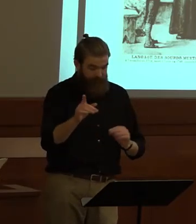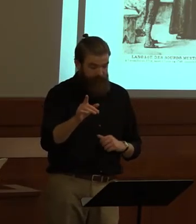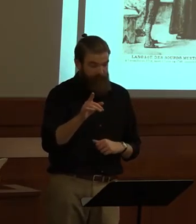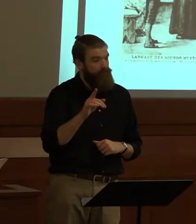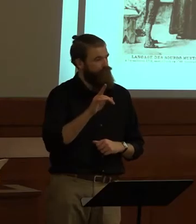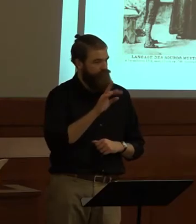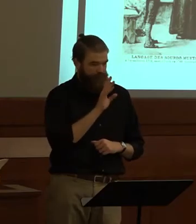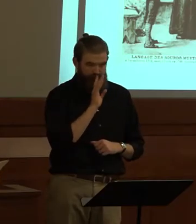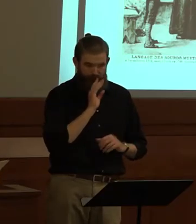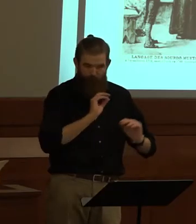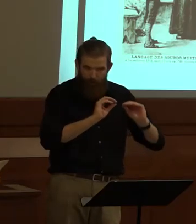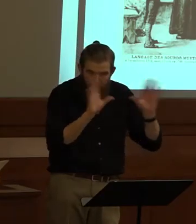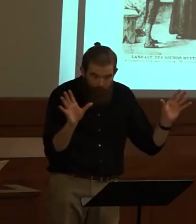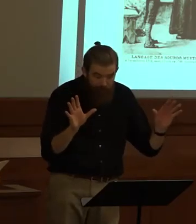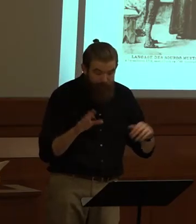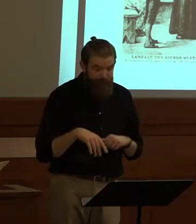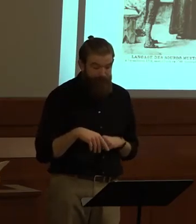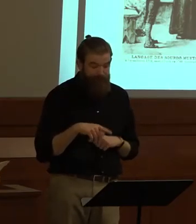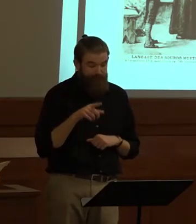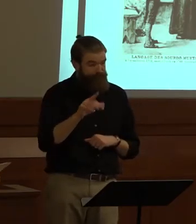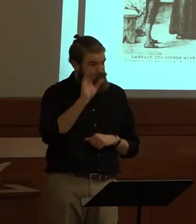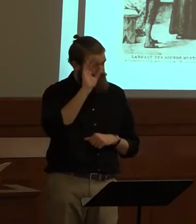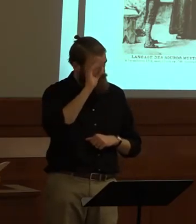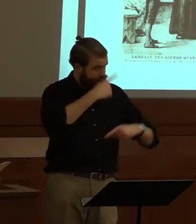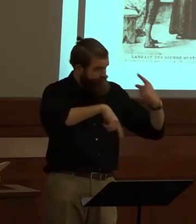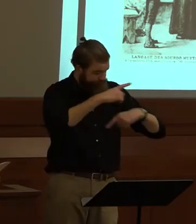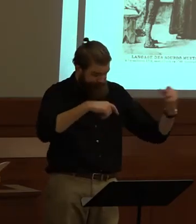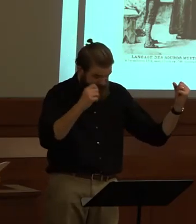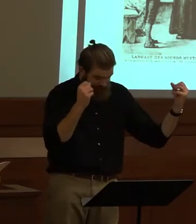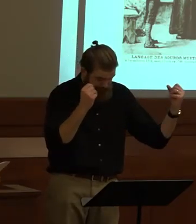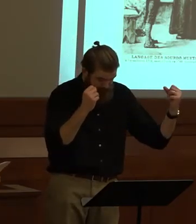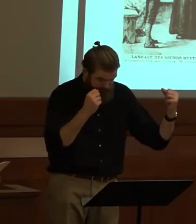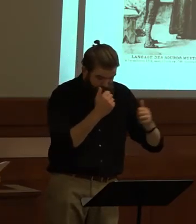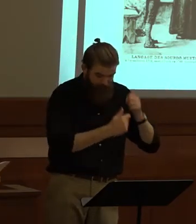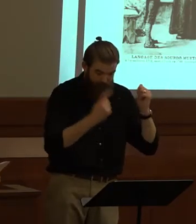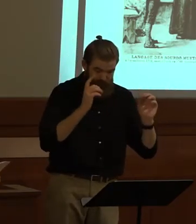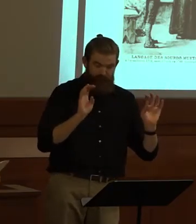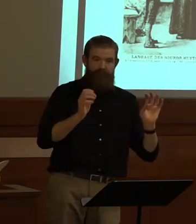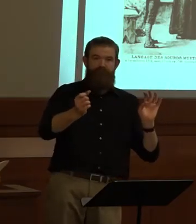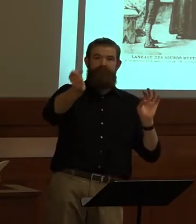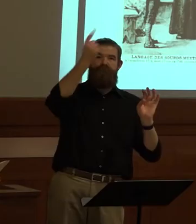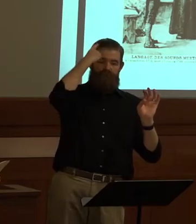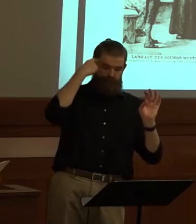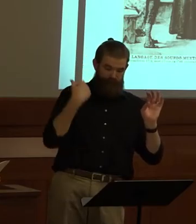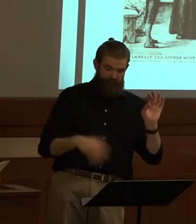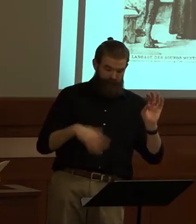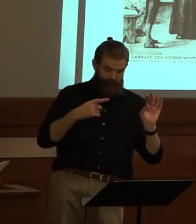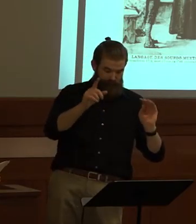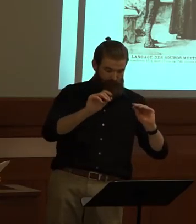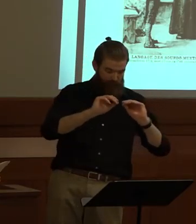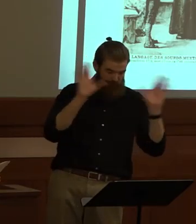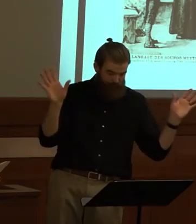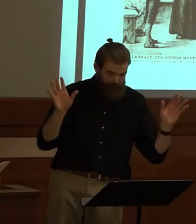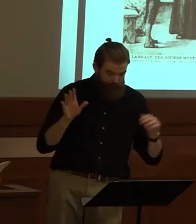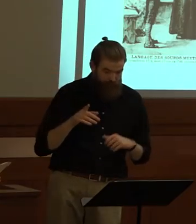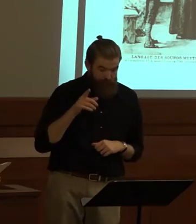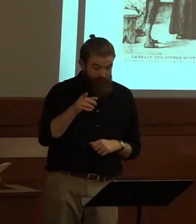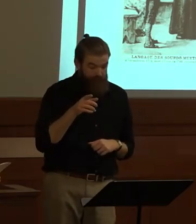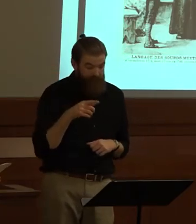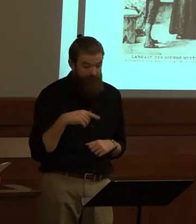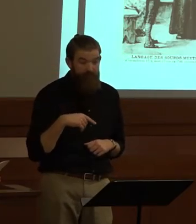Jean-Marie gave the homily at a mass. He spoke very distinctly and used sign language. Everyone understood him